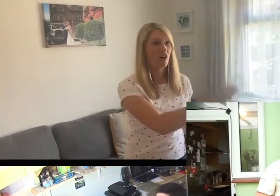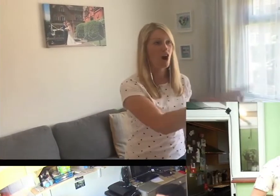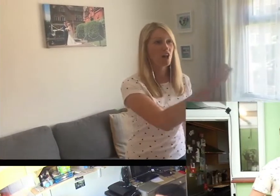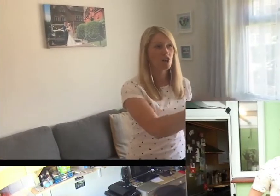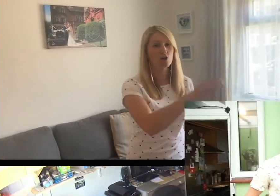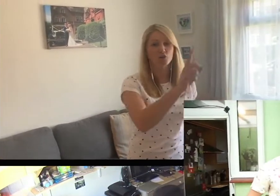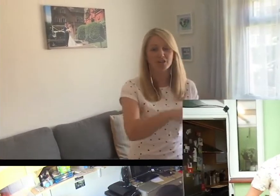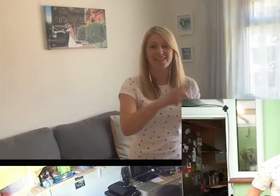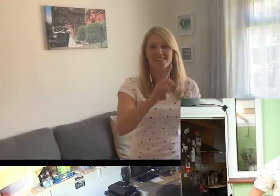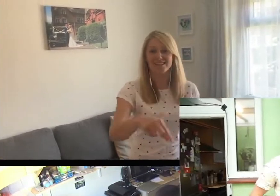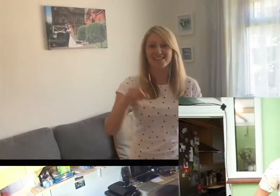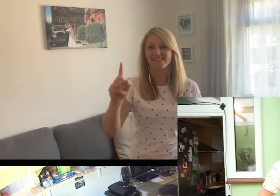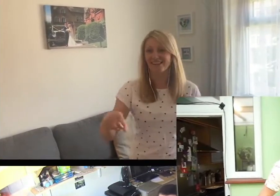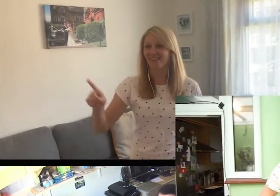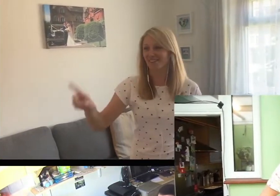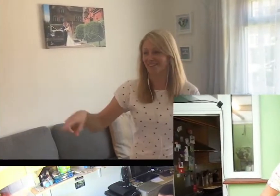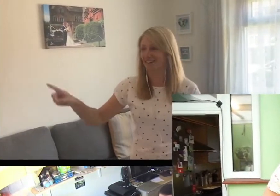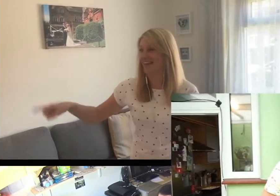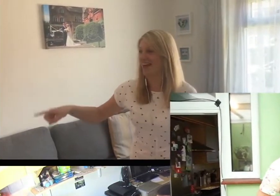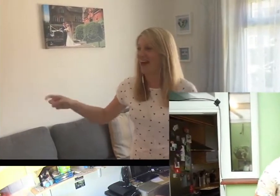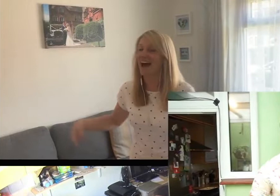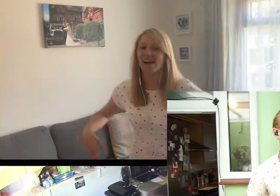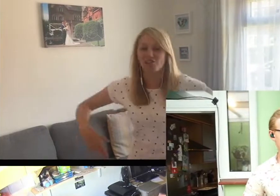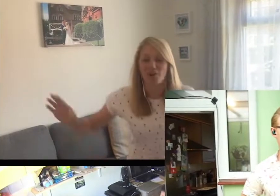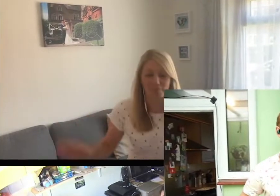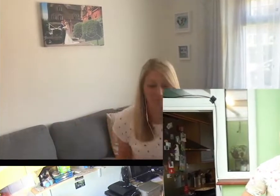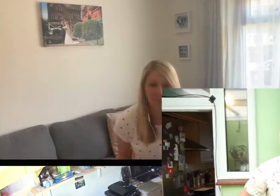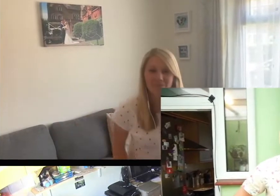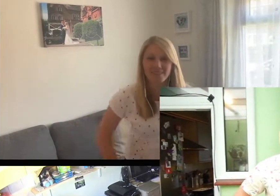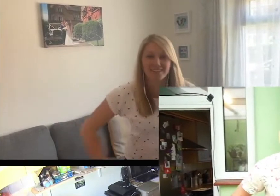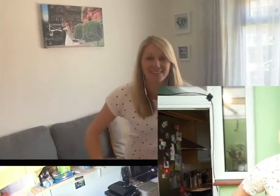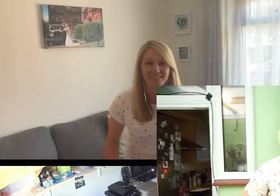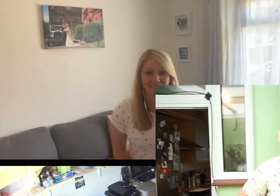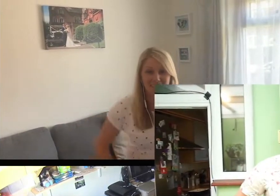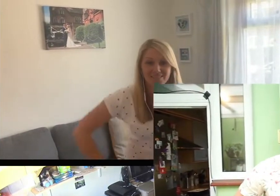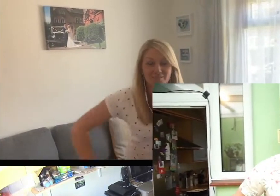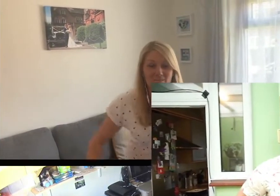I'll follow Jesus till the day I drop.